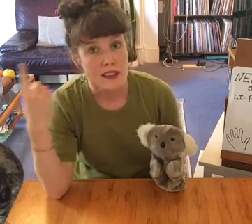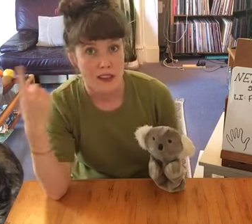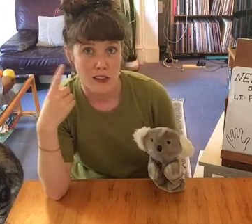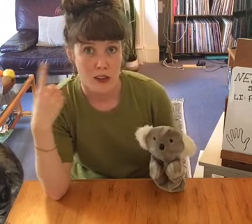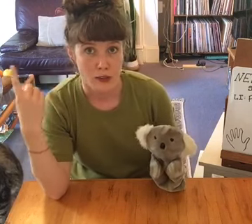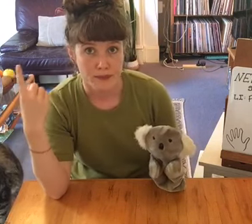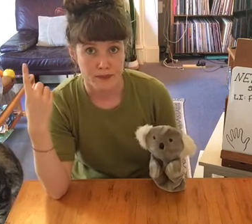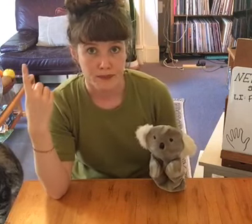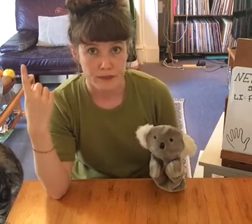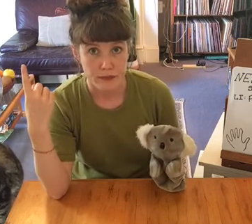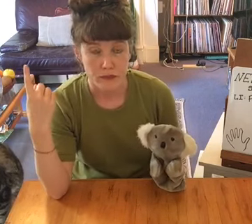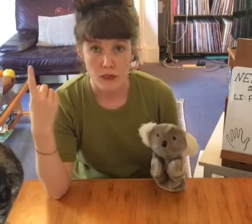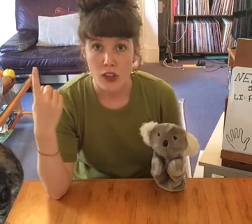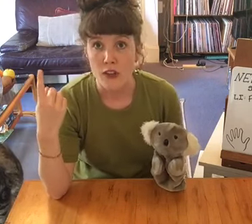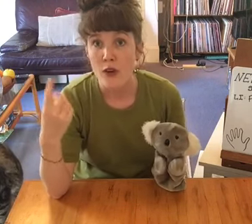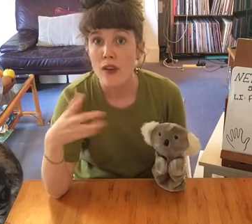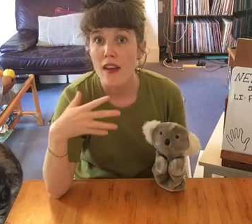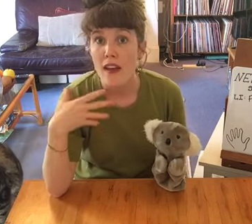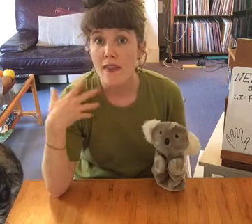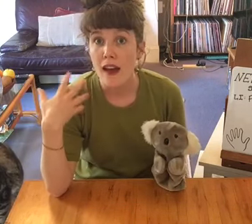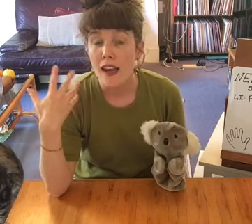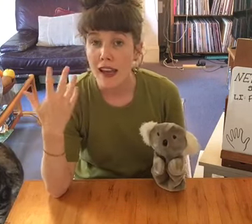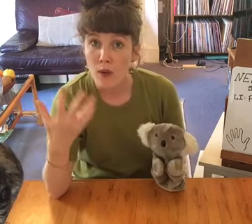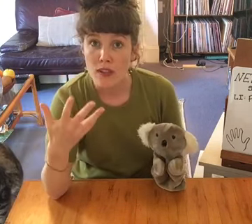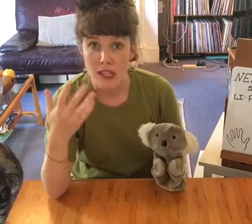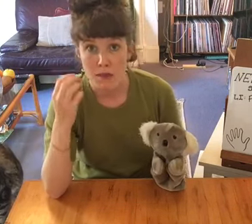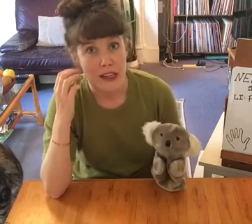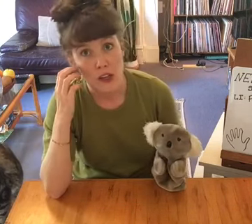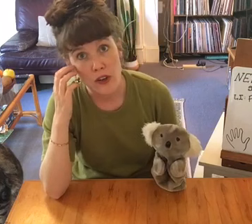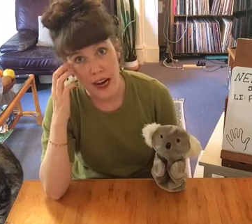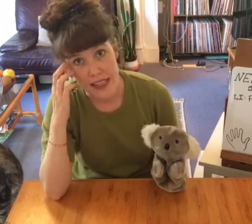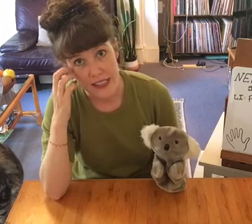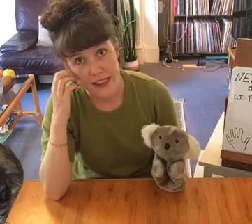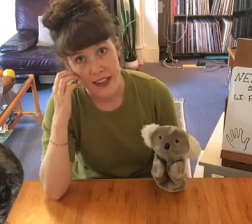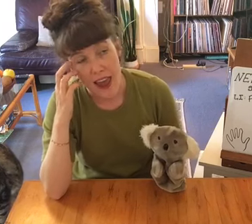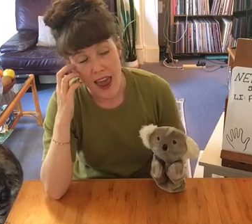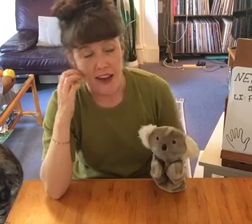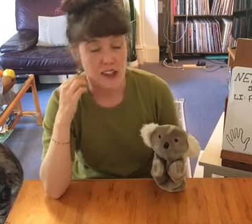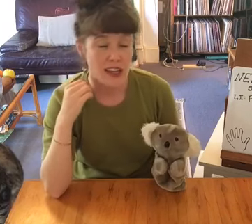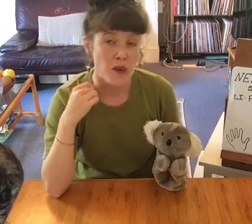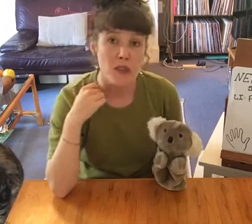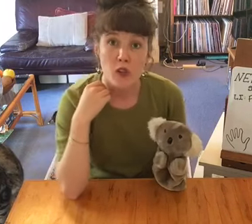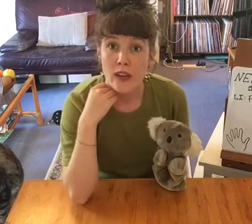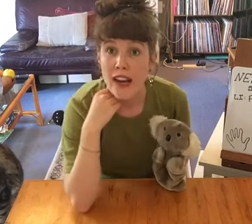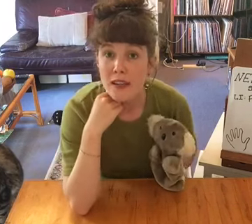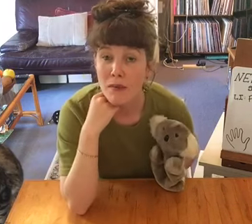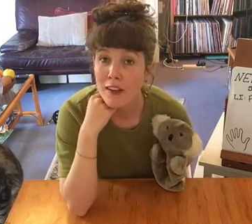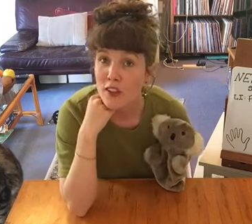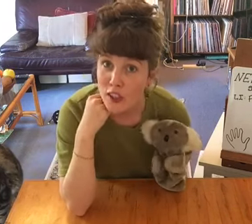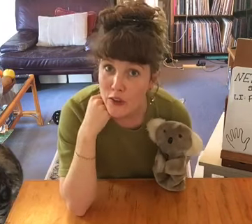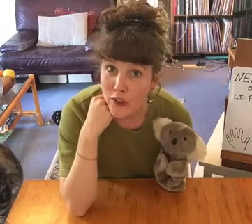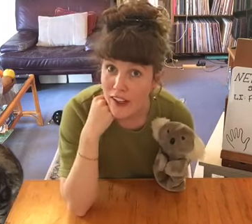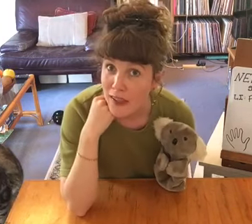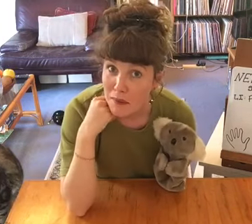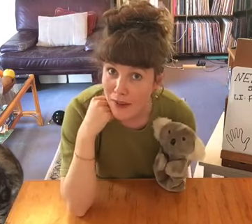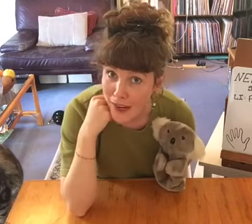to you. So a language has been created, actually it was created by children in the playground